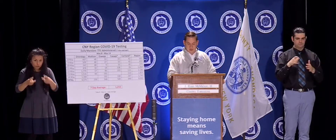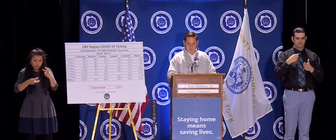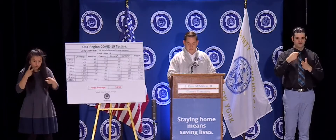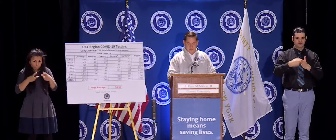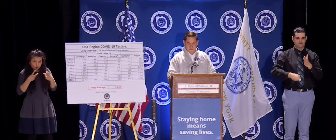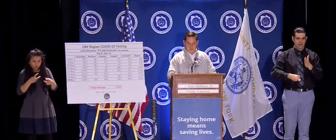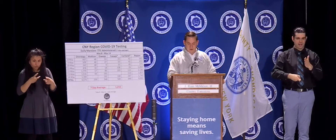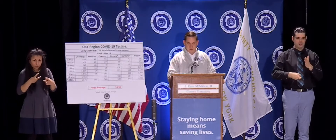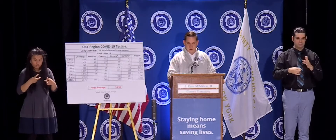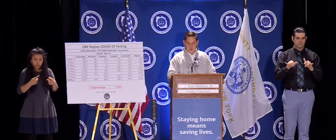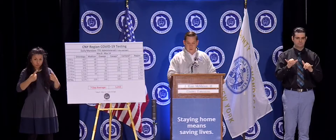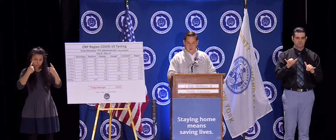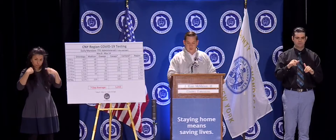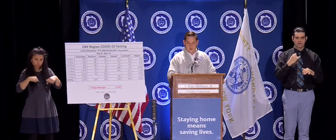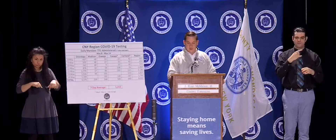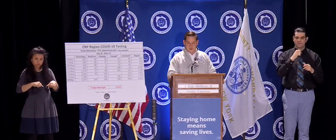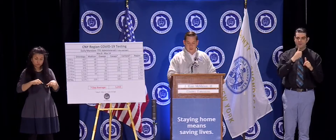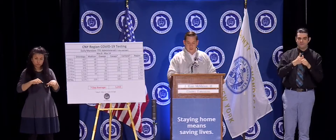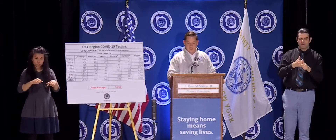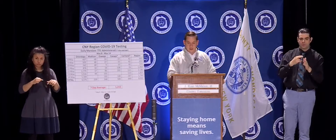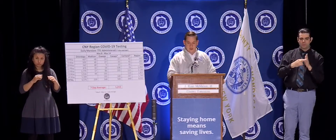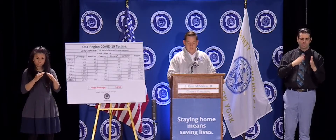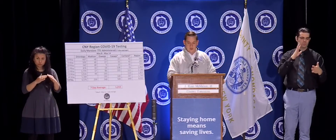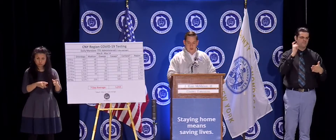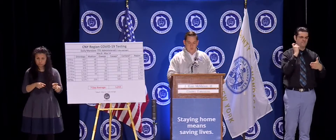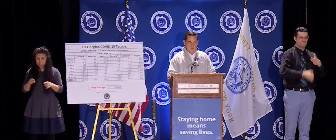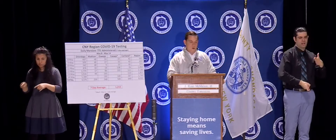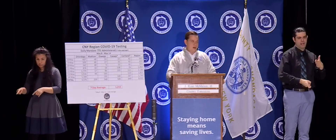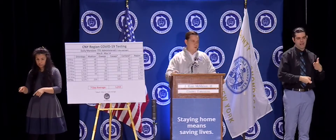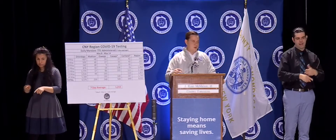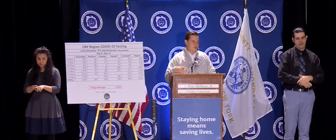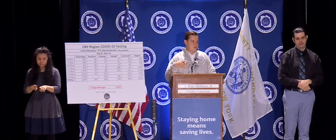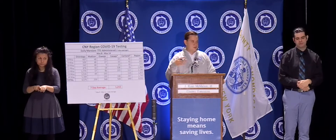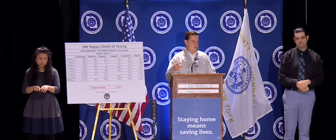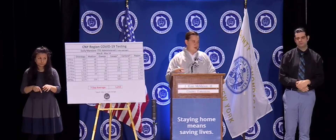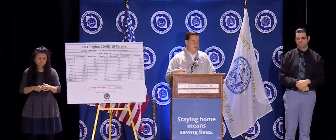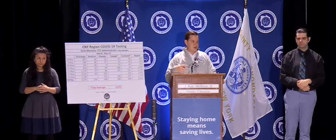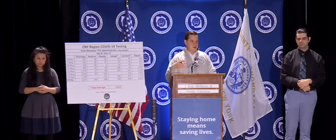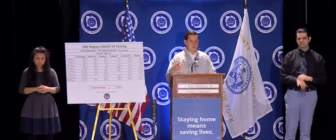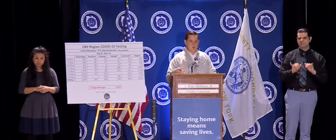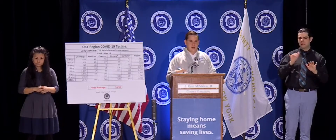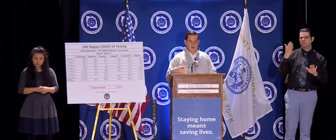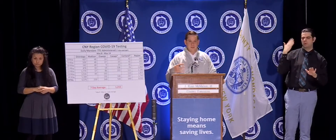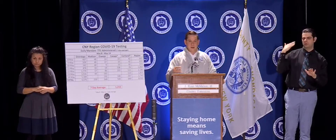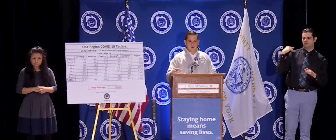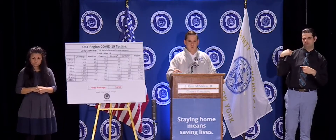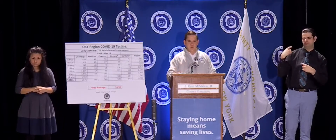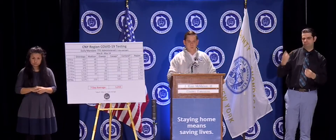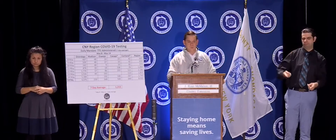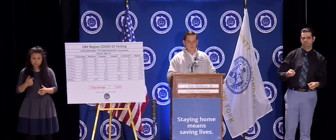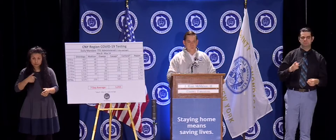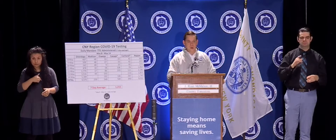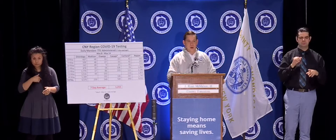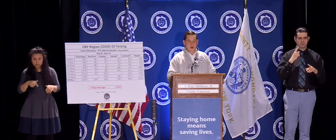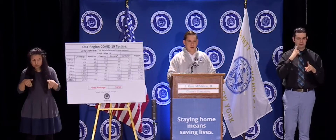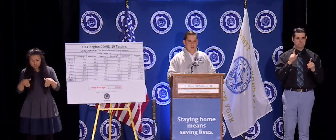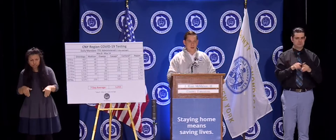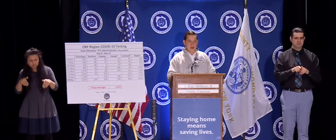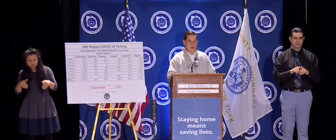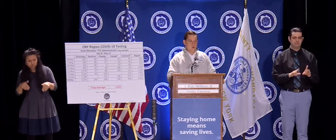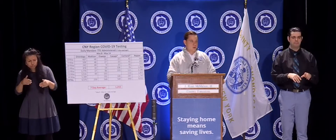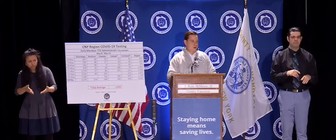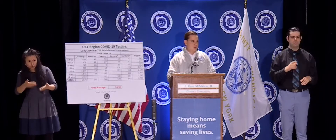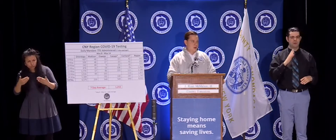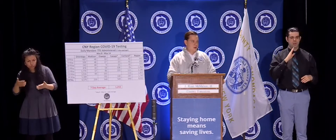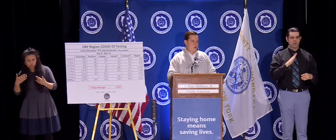certainly, you know, this is, we've been waiting for this. The private sector has been waiting to get back to work.